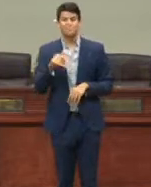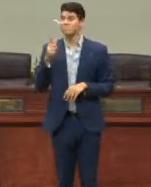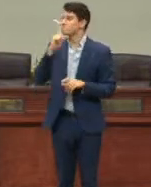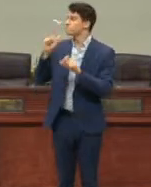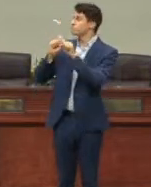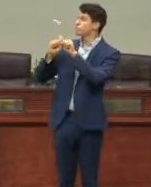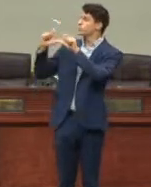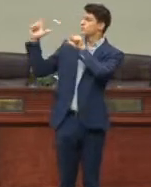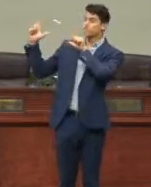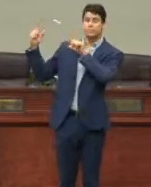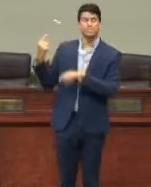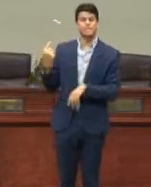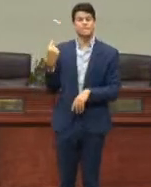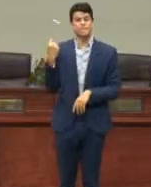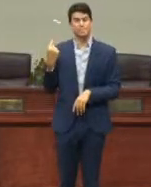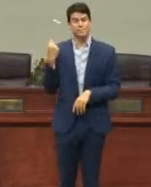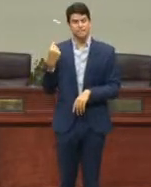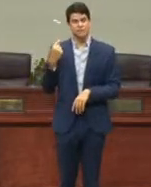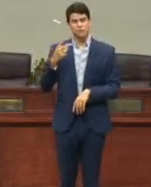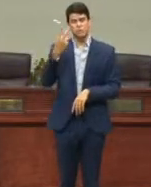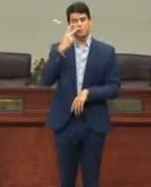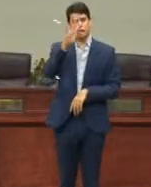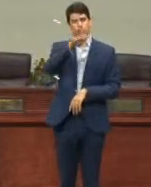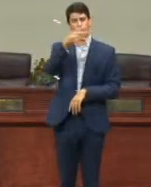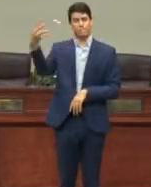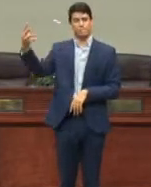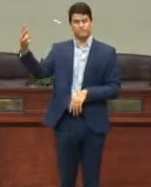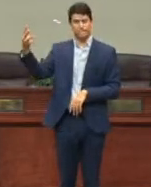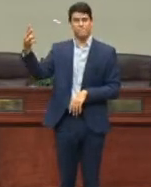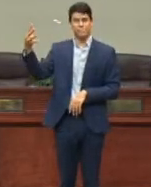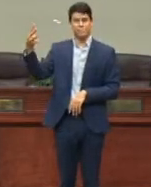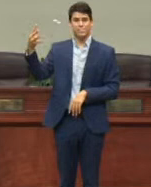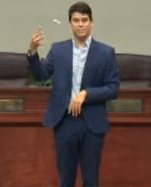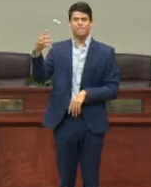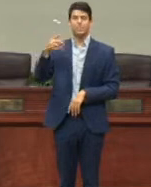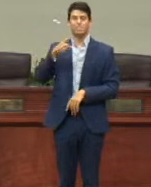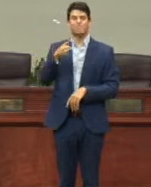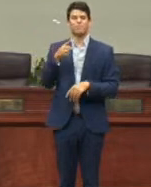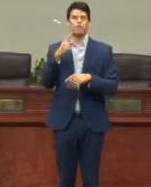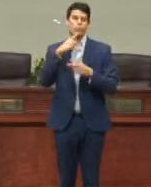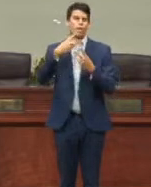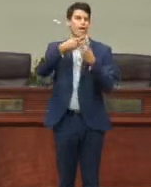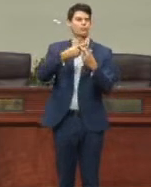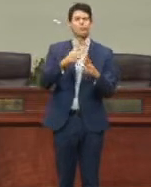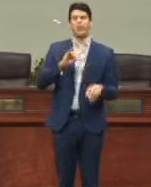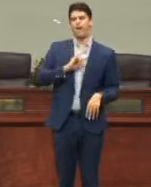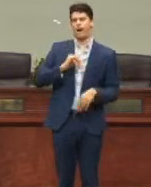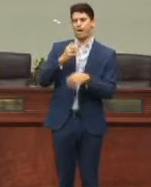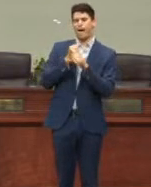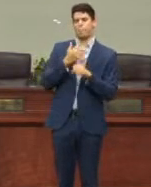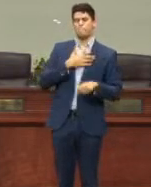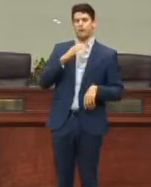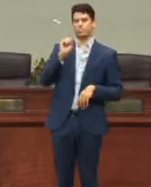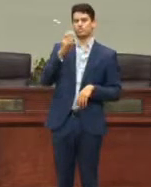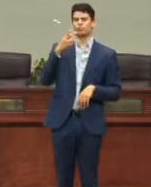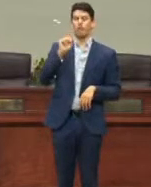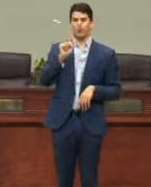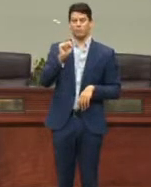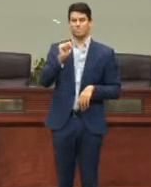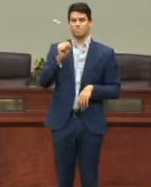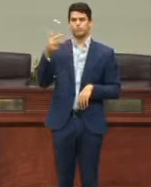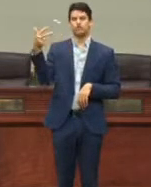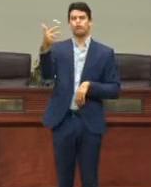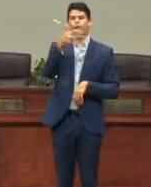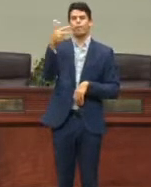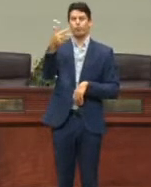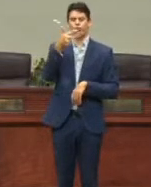should see a graphic regarding the I Got My Shot mobile trailer and the multiple locations around Orange County that